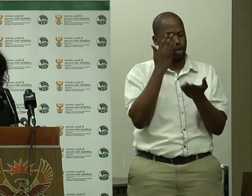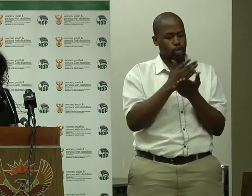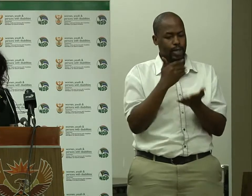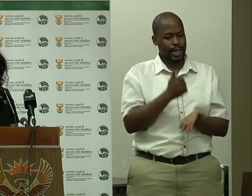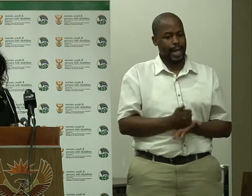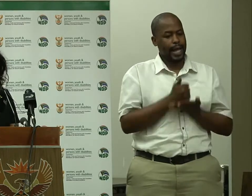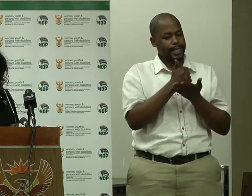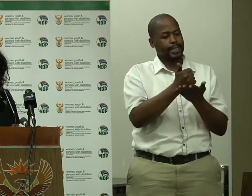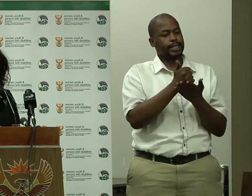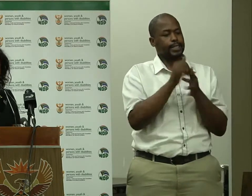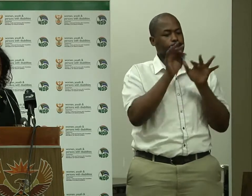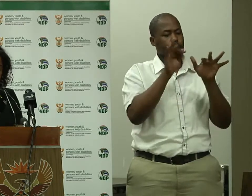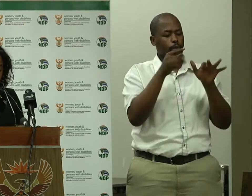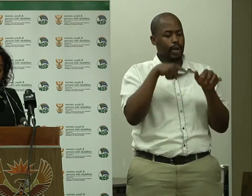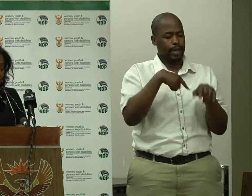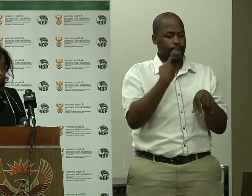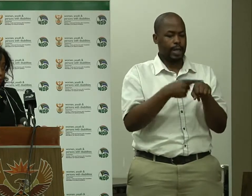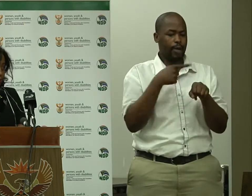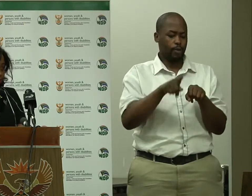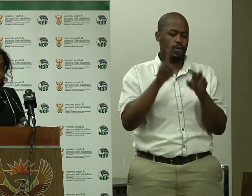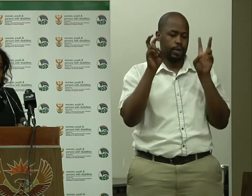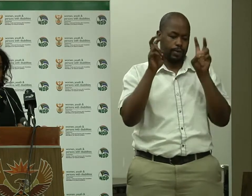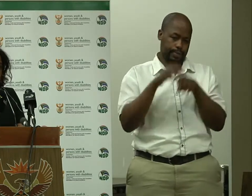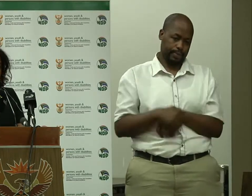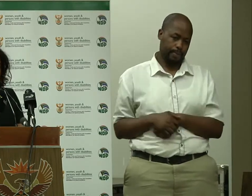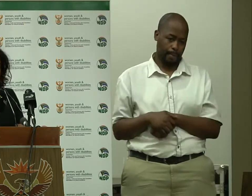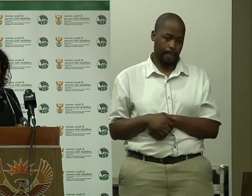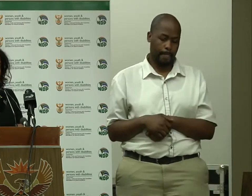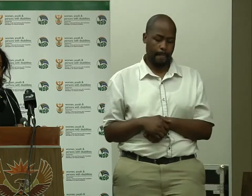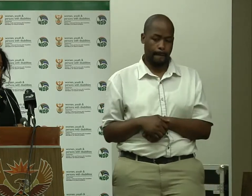time? Thank you.